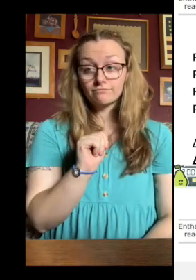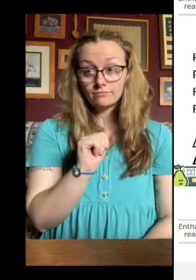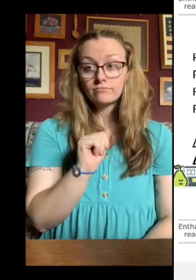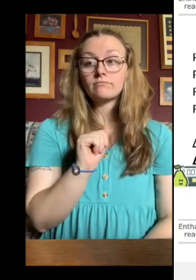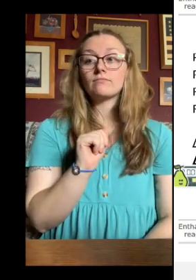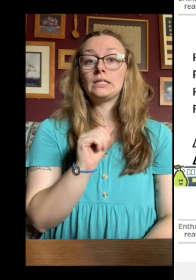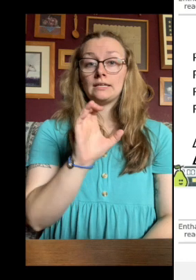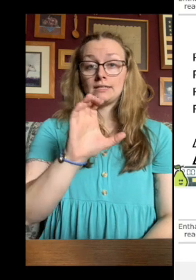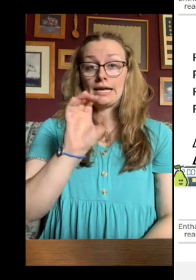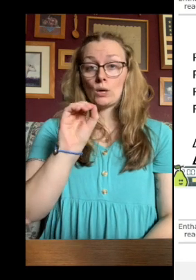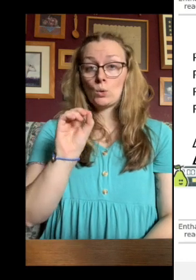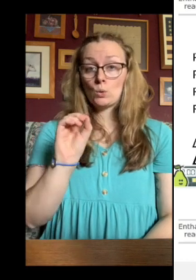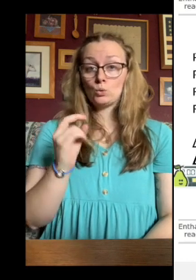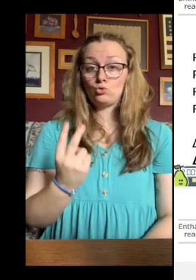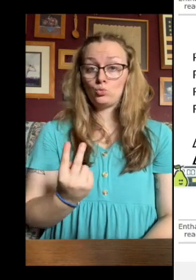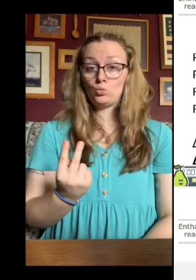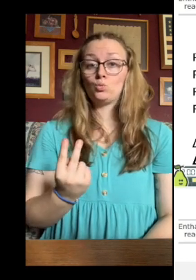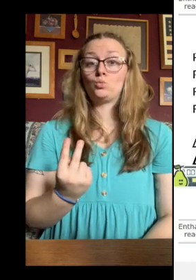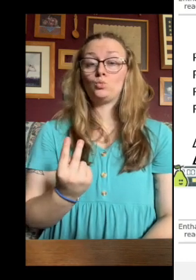CO2